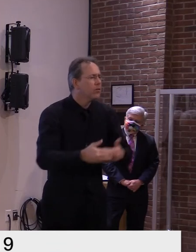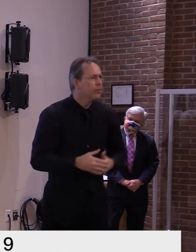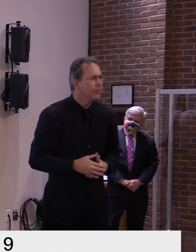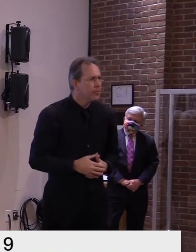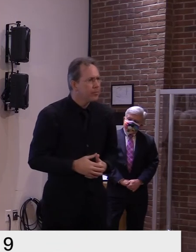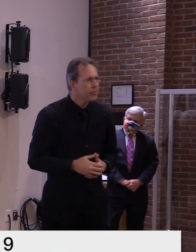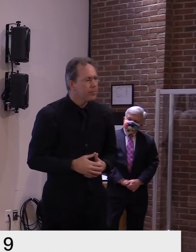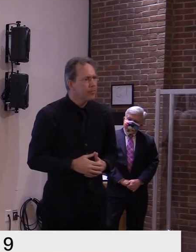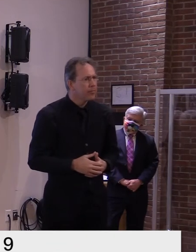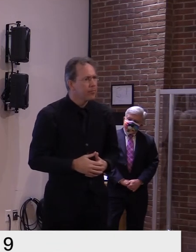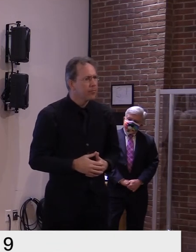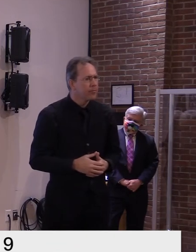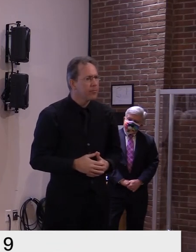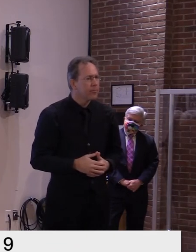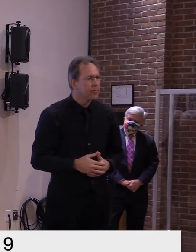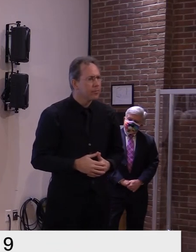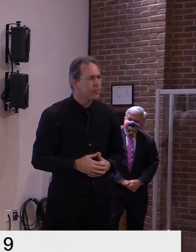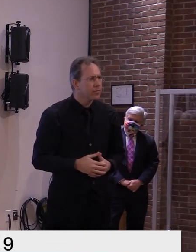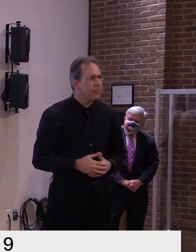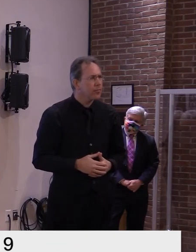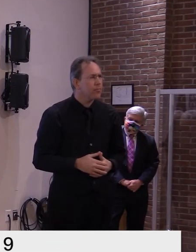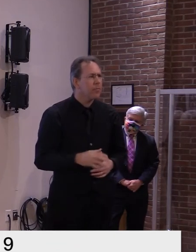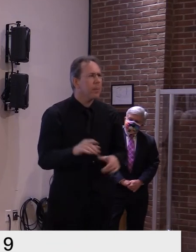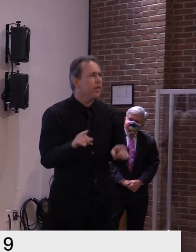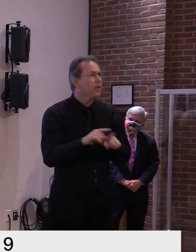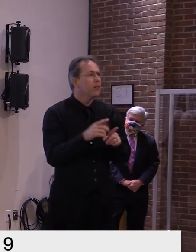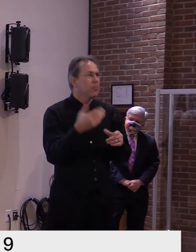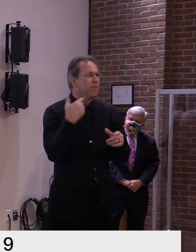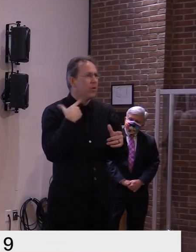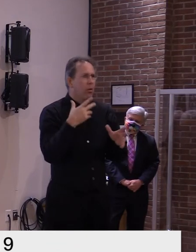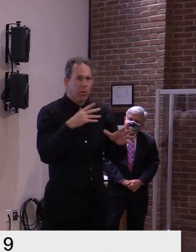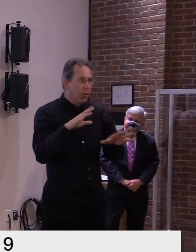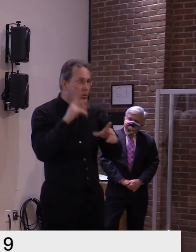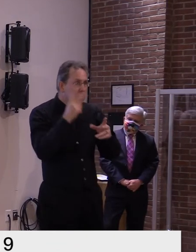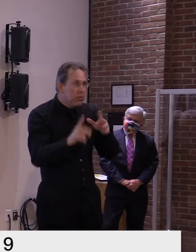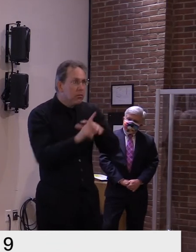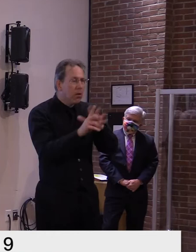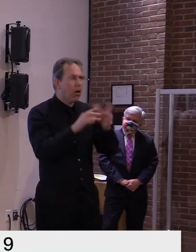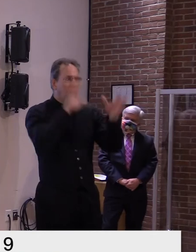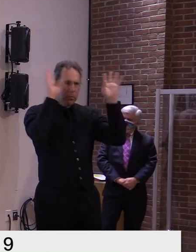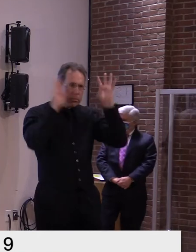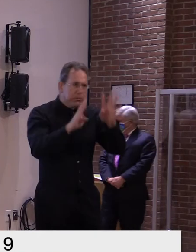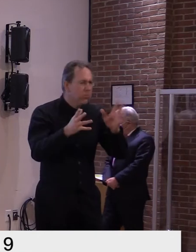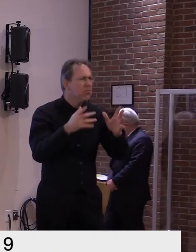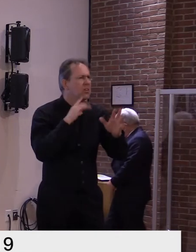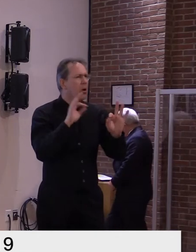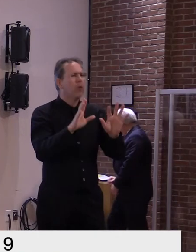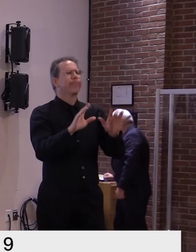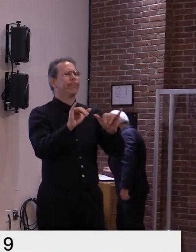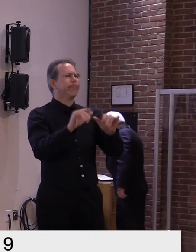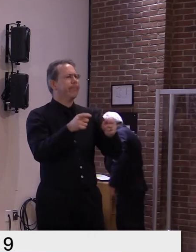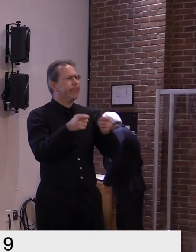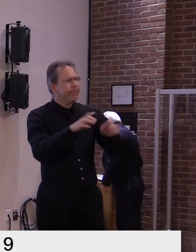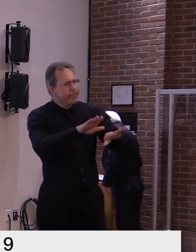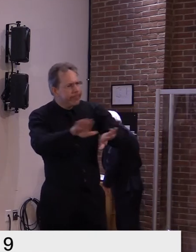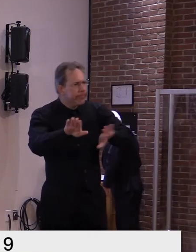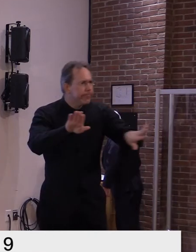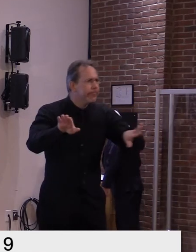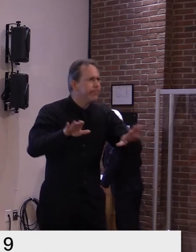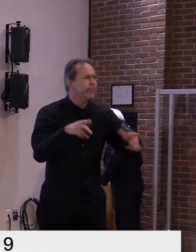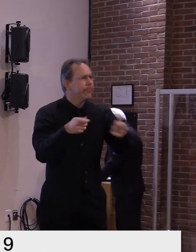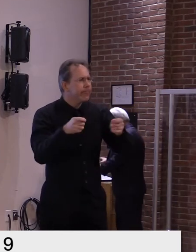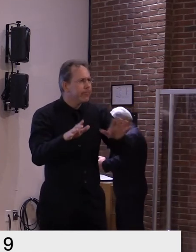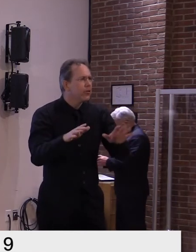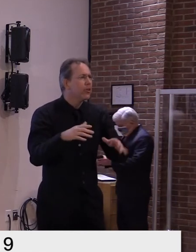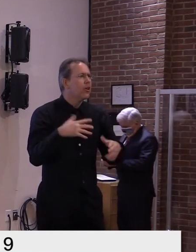you intervene in a very strict way. Clearly, I do want all Vermonters to know that in